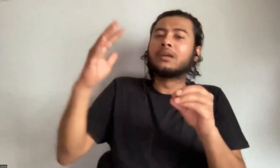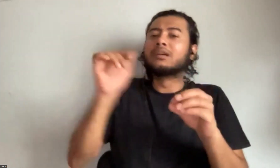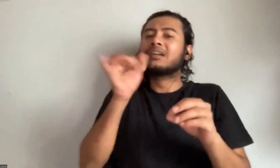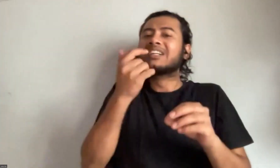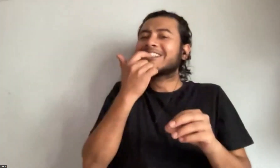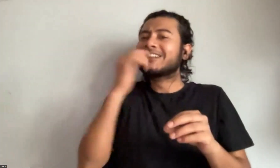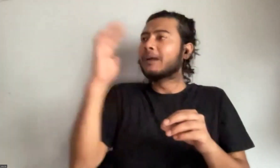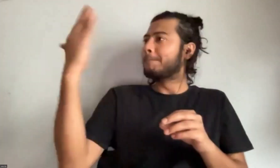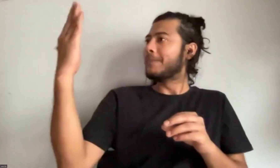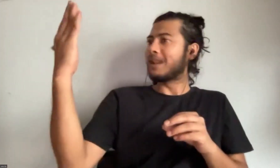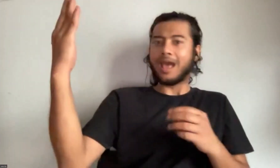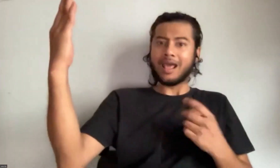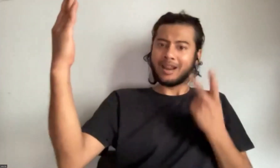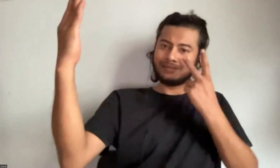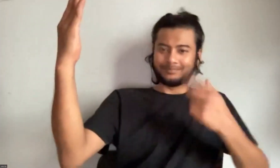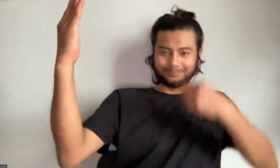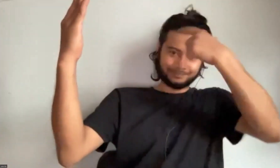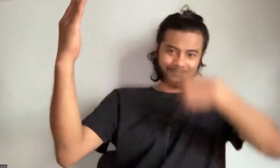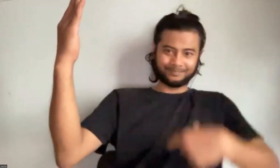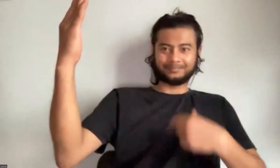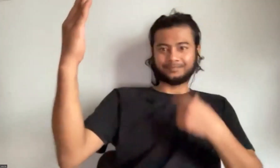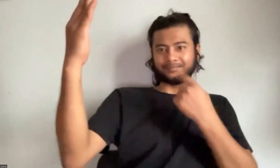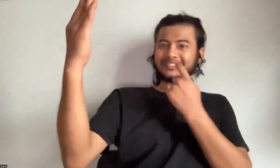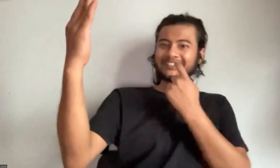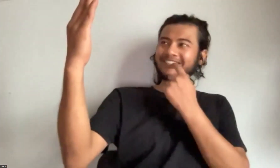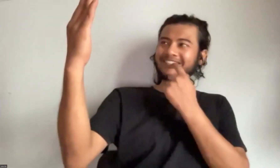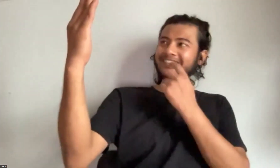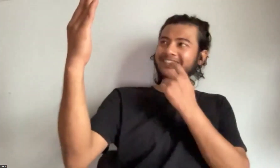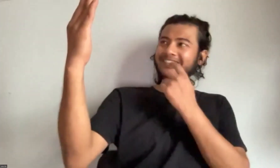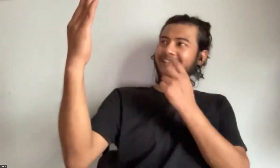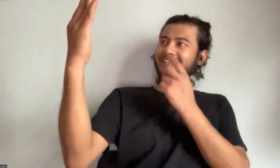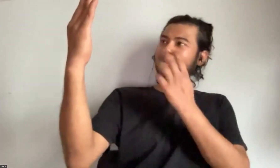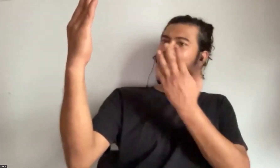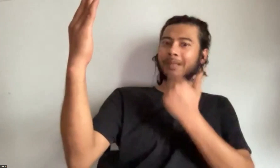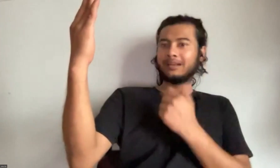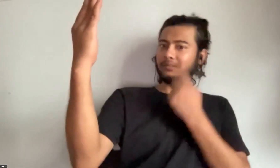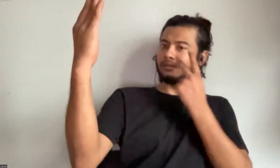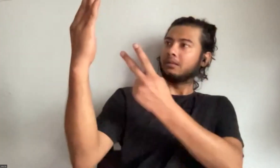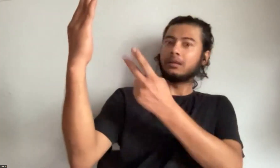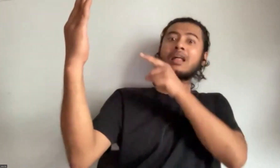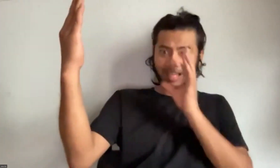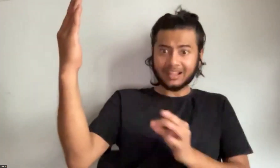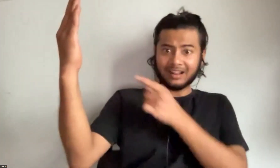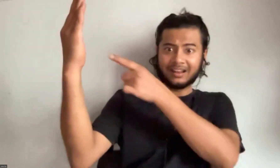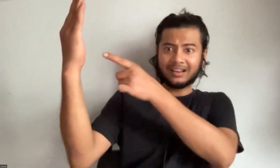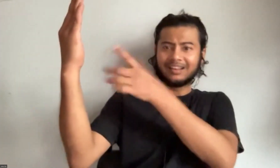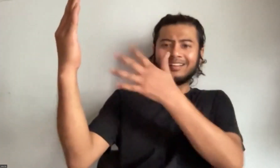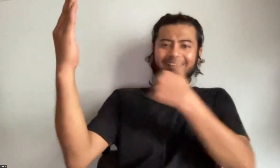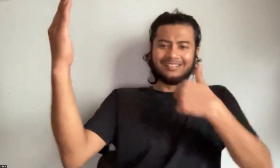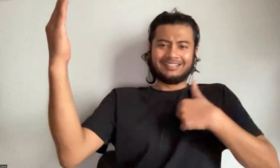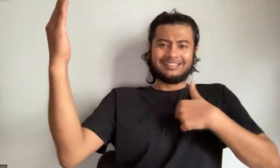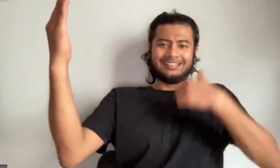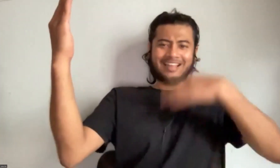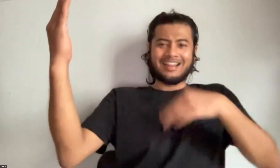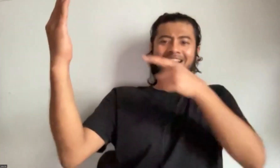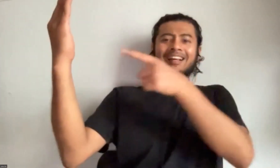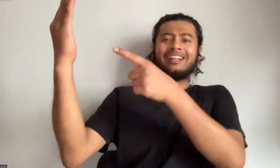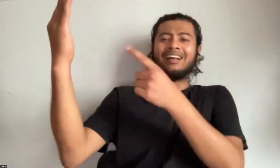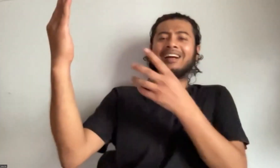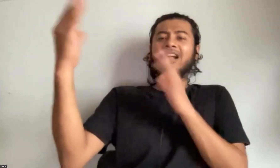So this material world is temporary, but it is true. It is a true